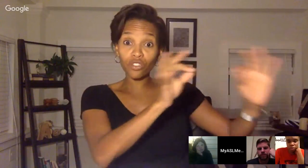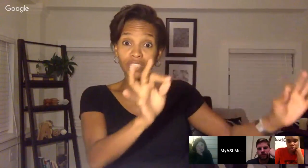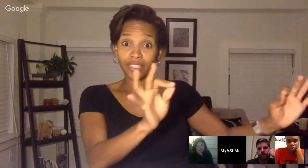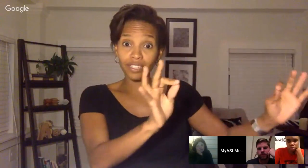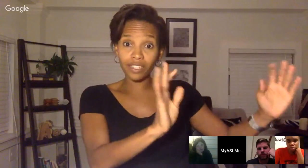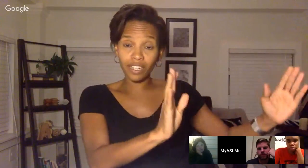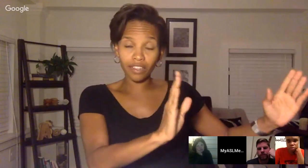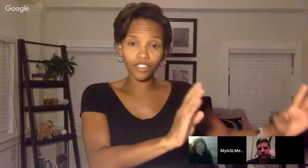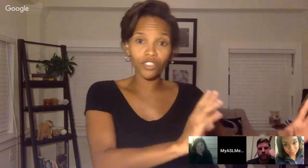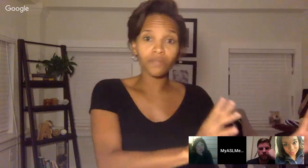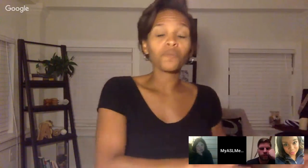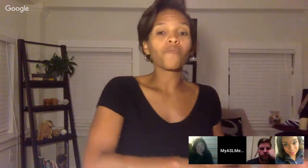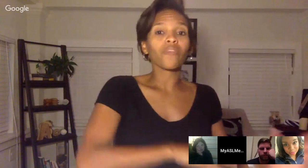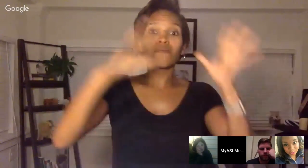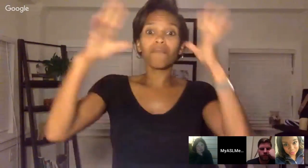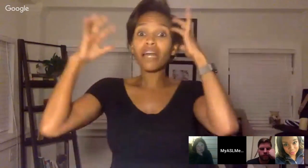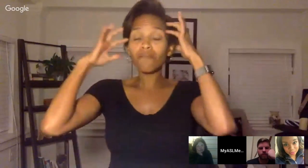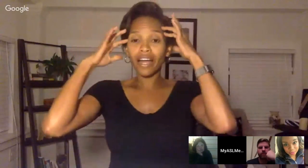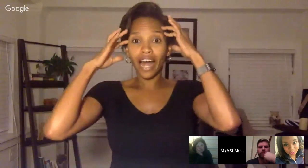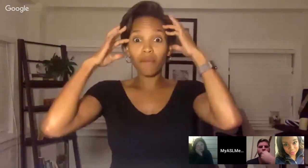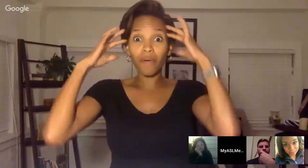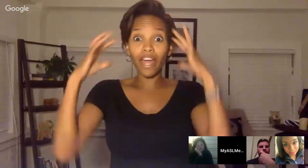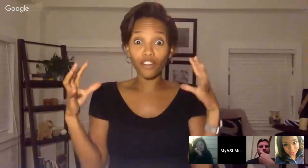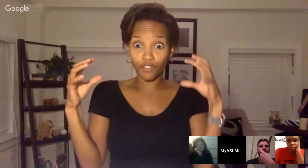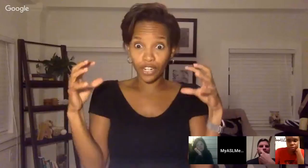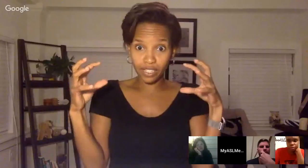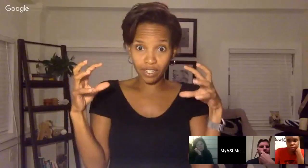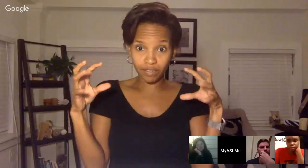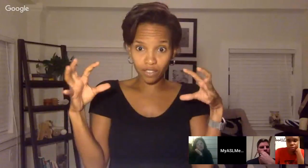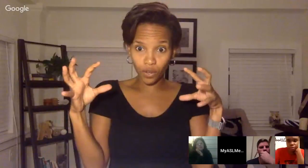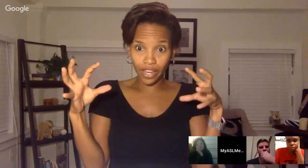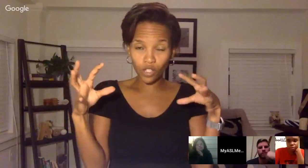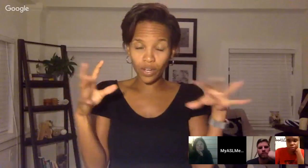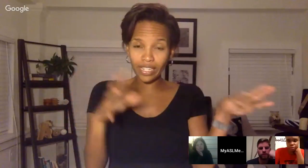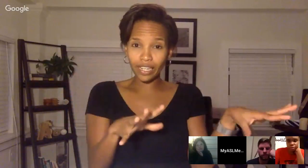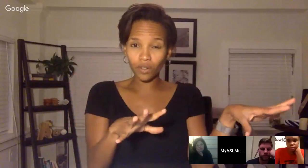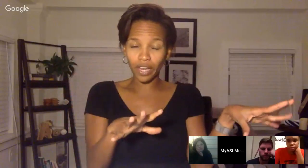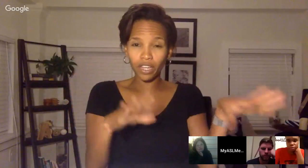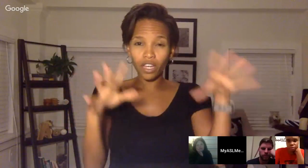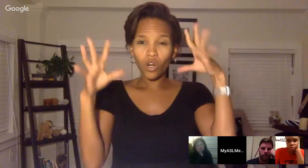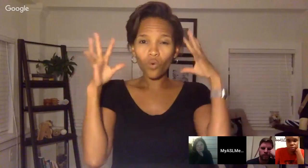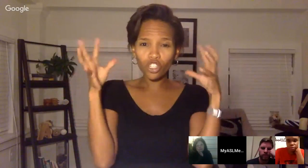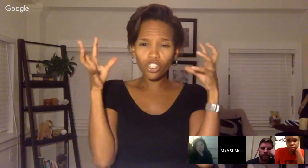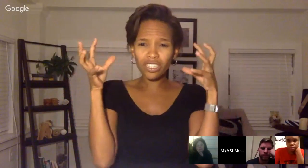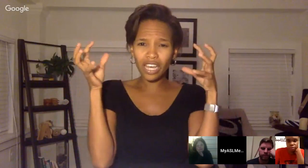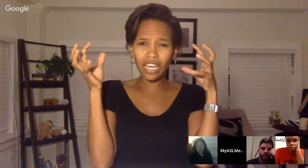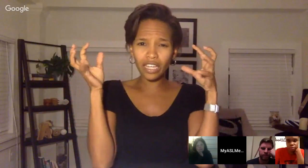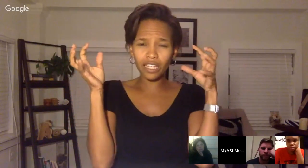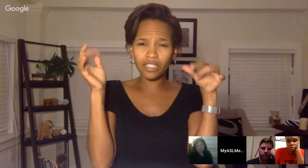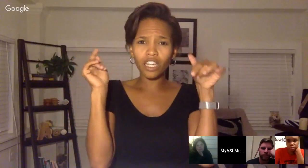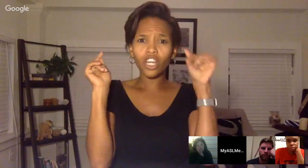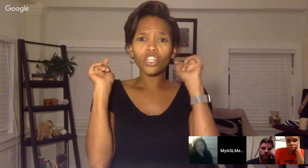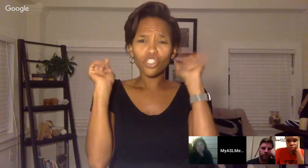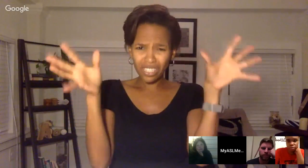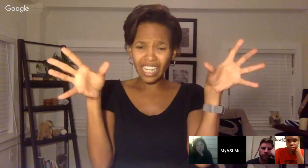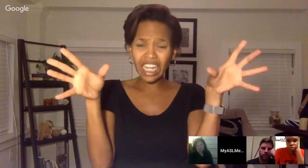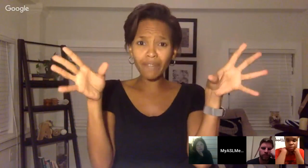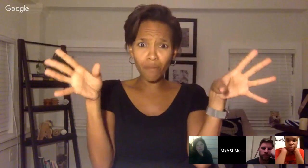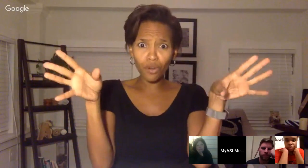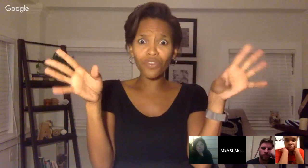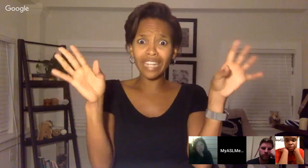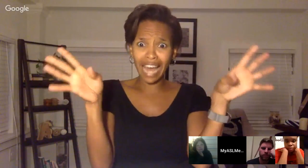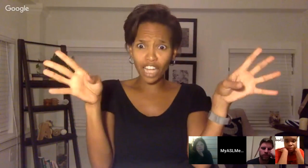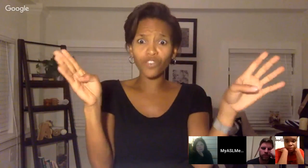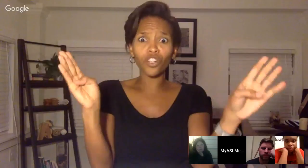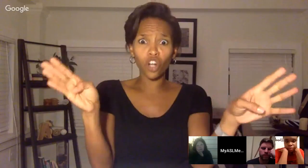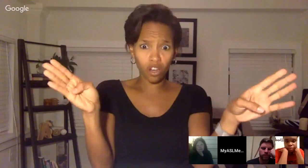the original sentence in English, in my mind, I paraphrased it. Okay, so I said, okay, what she's saying is she's thinking